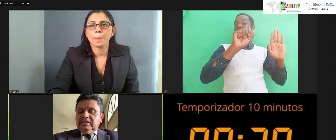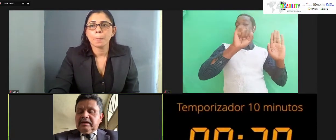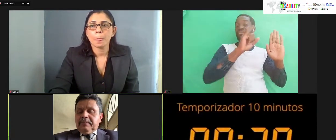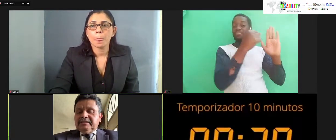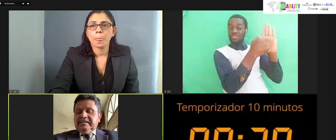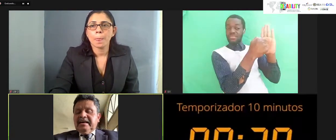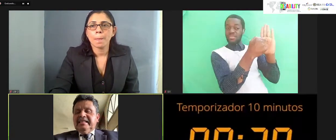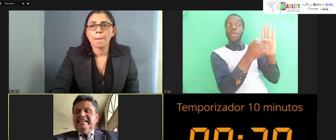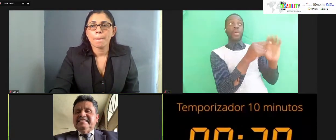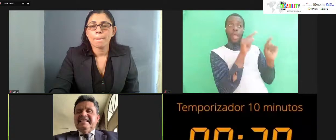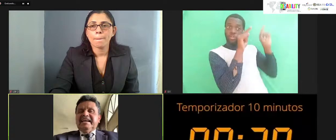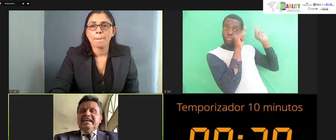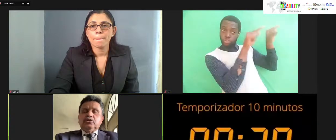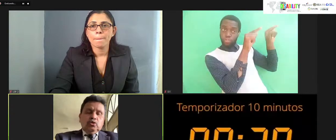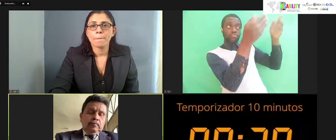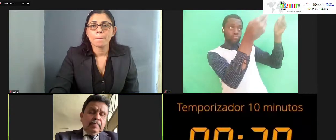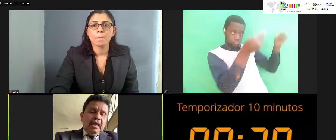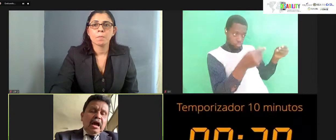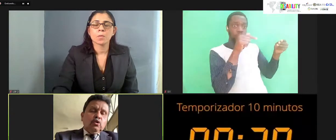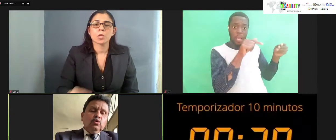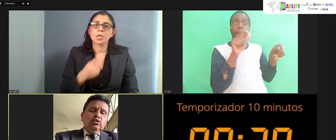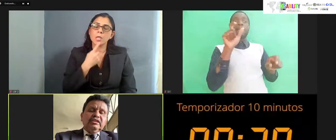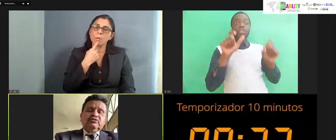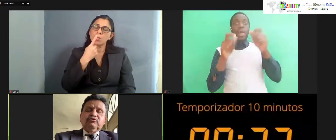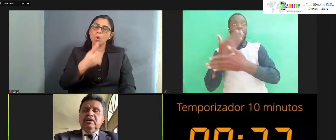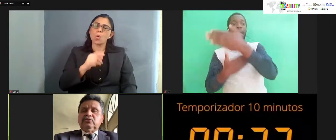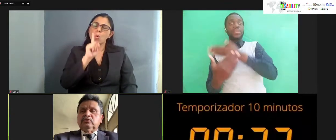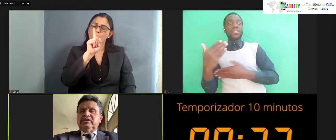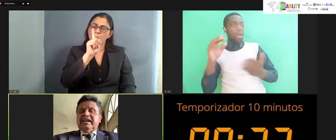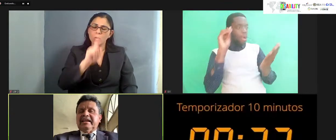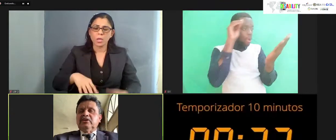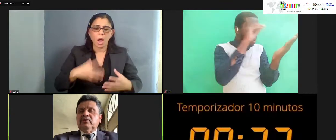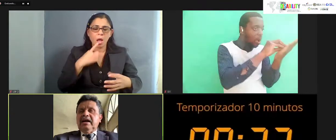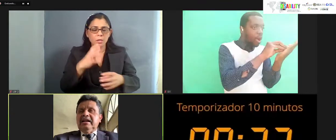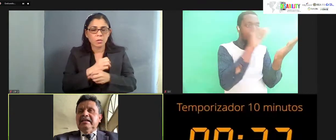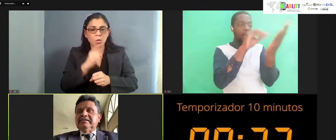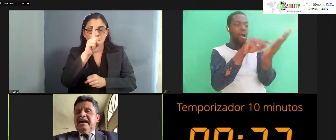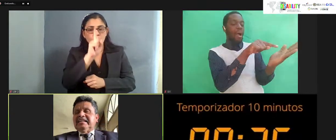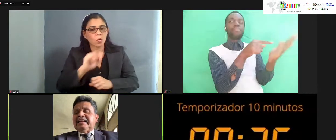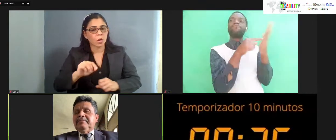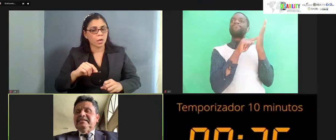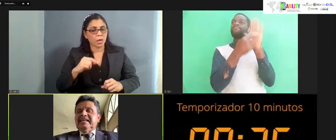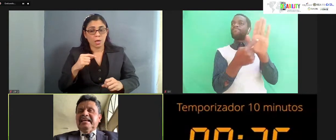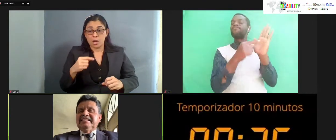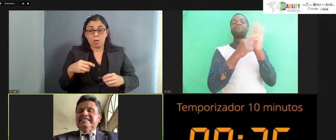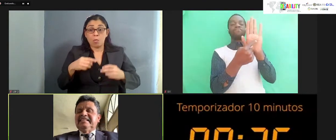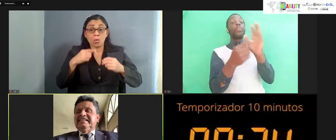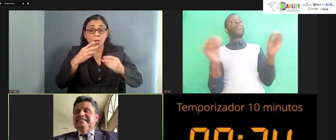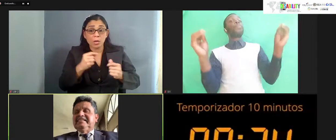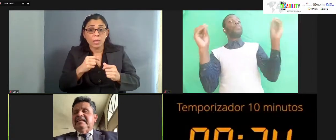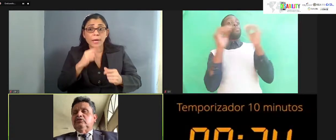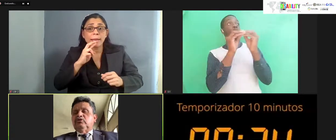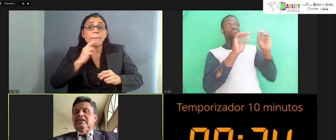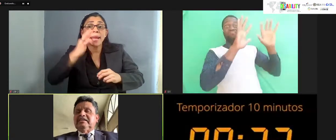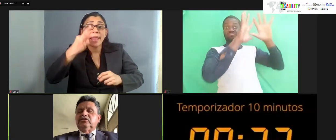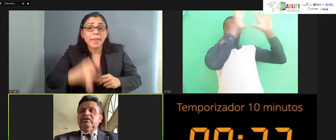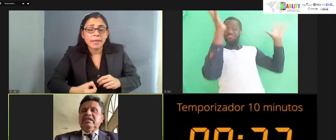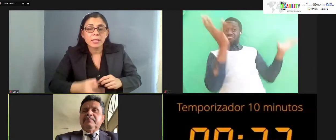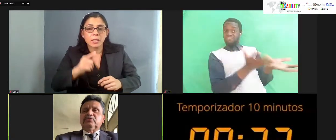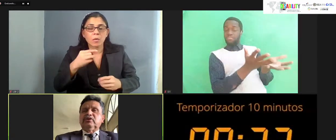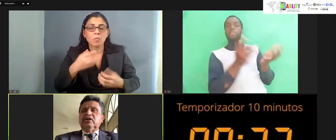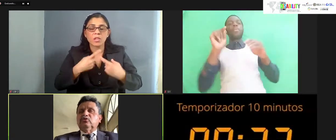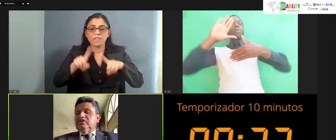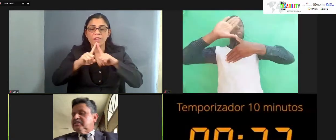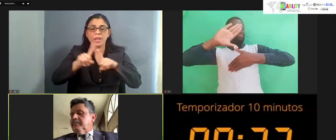that includes persons with disabilities and some efforts regional efforts have been made through the